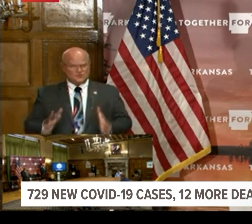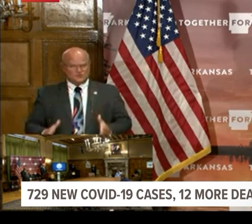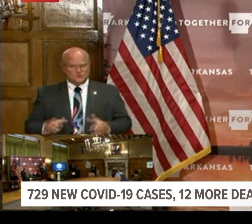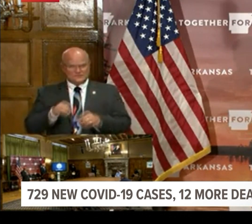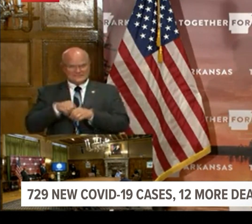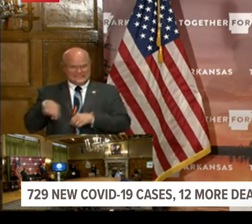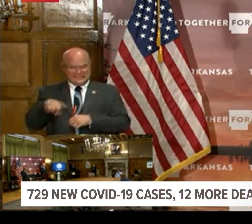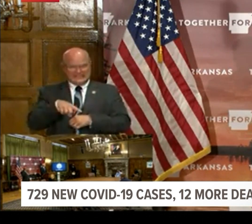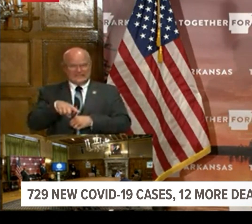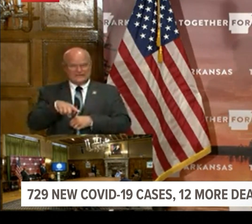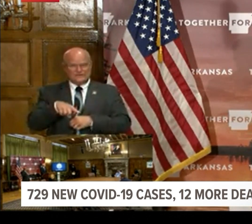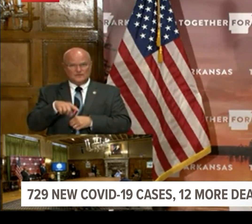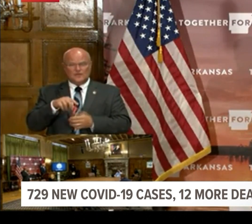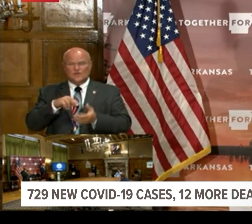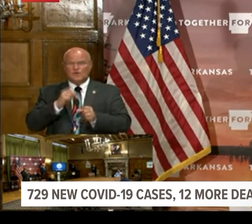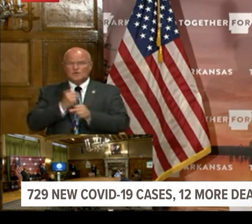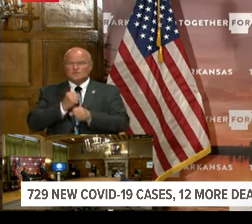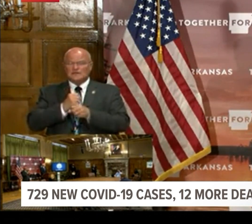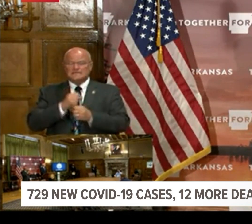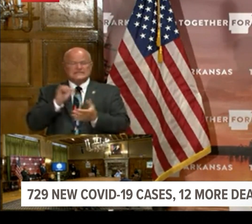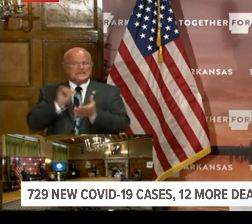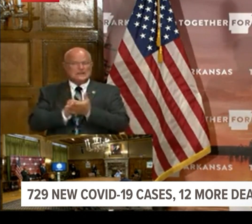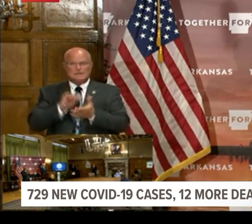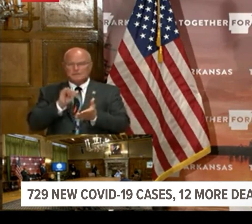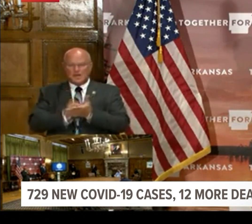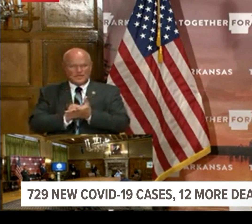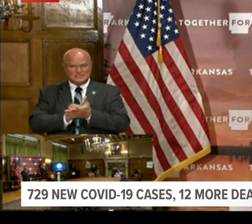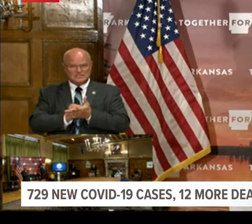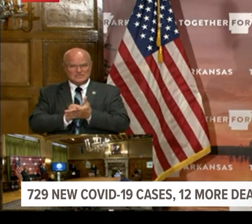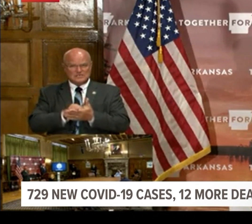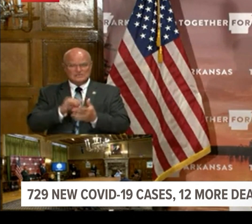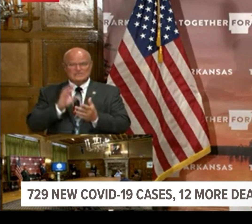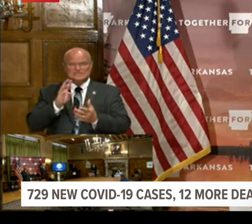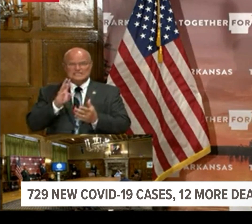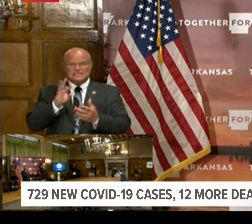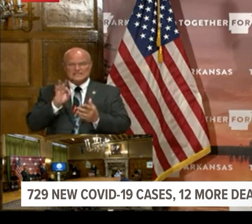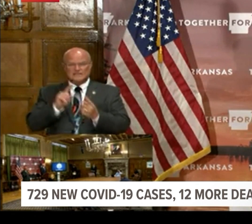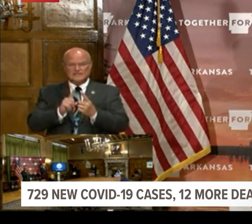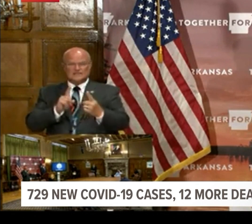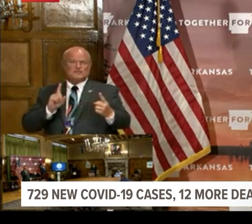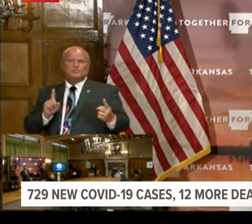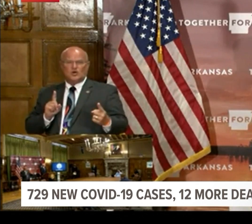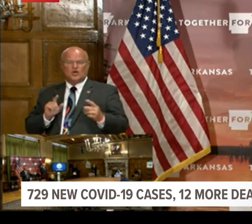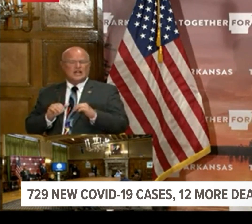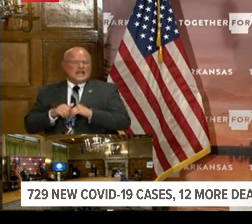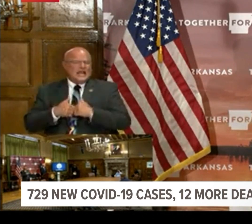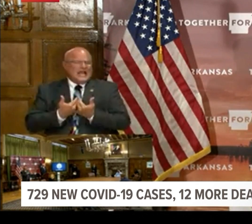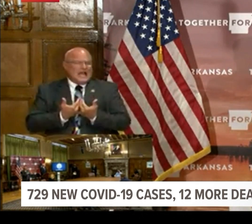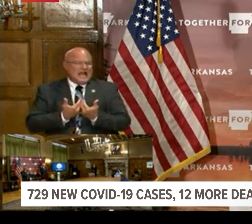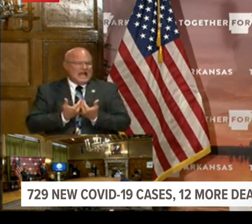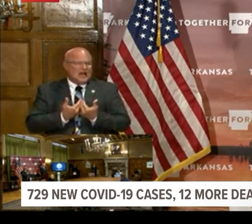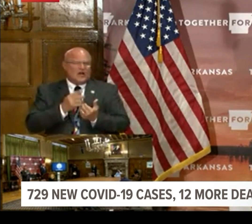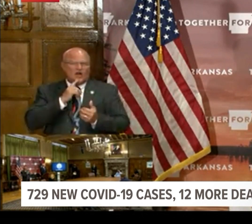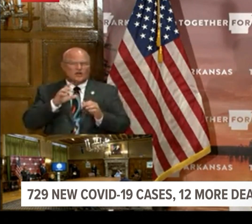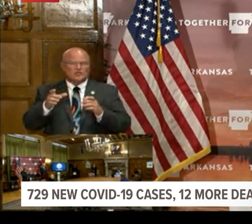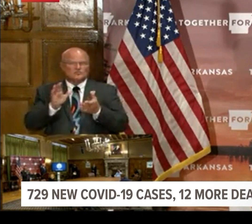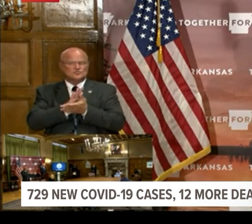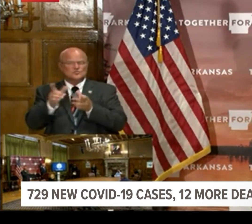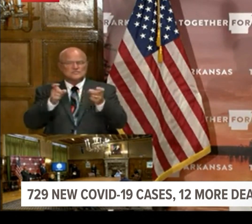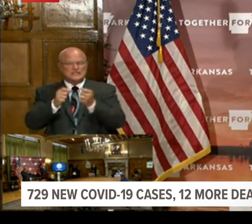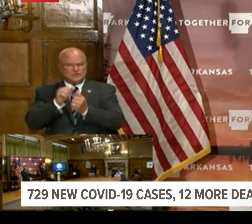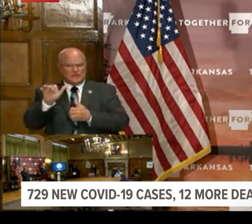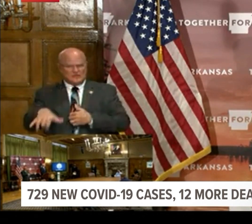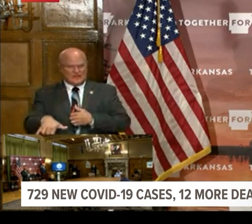in them, which makes it impossible to be 6 feet apart. How are schools dealing with